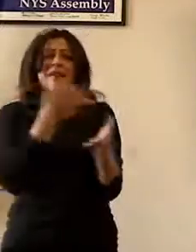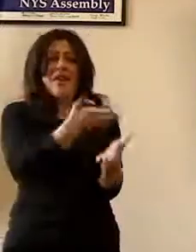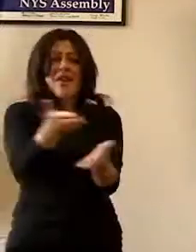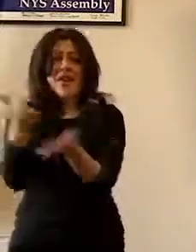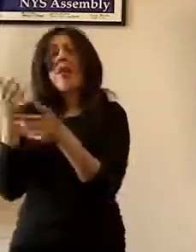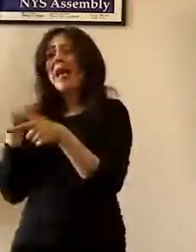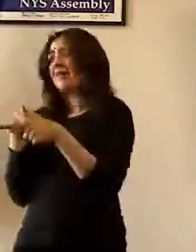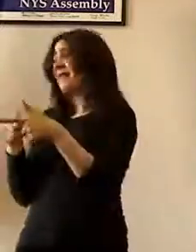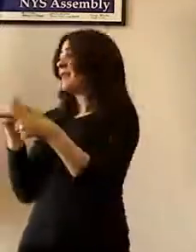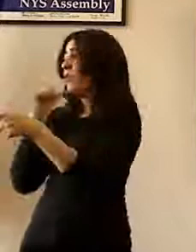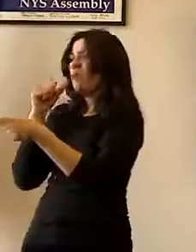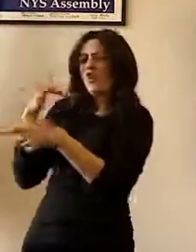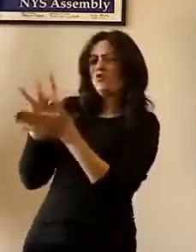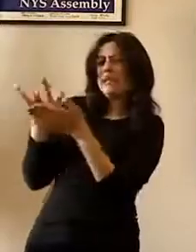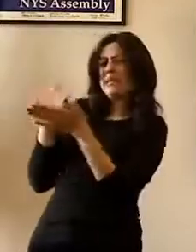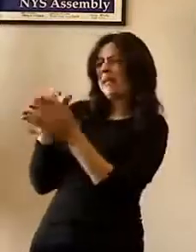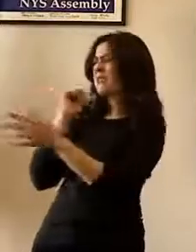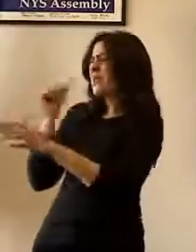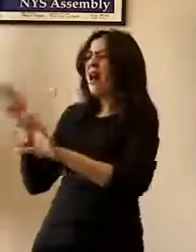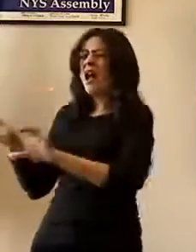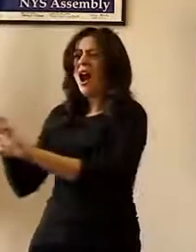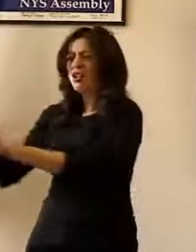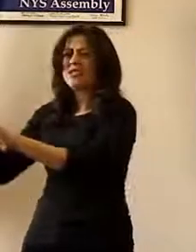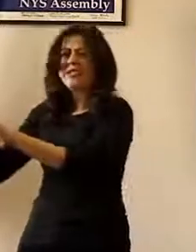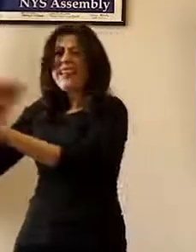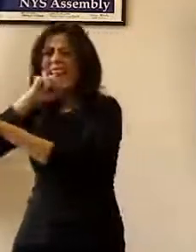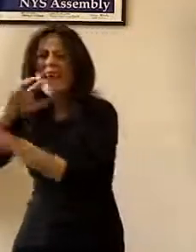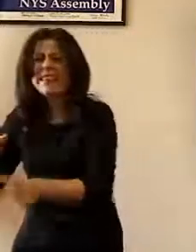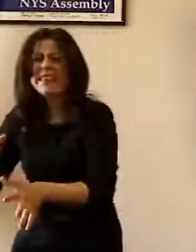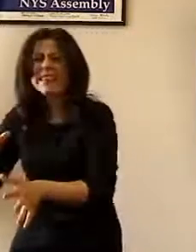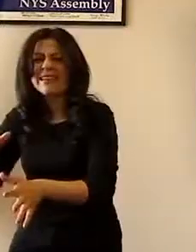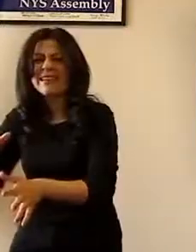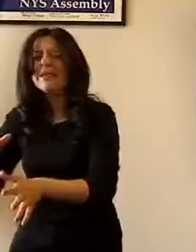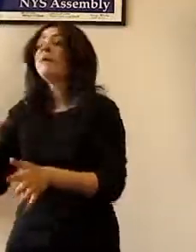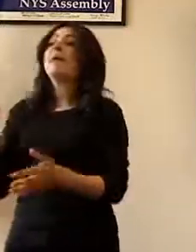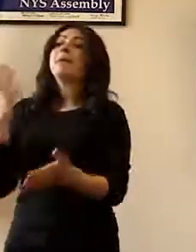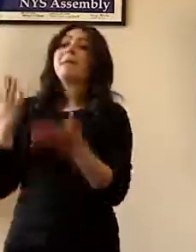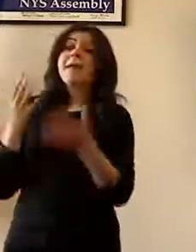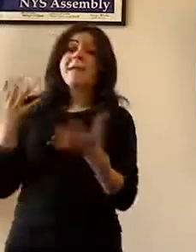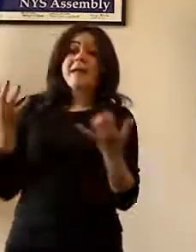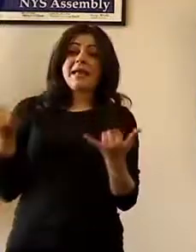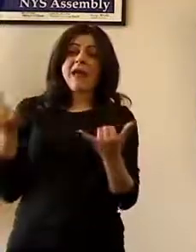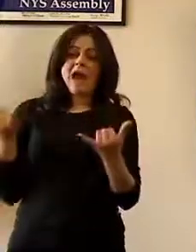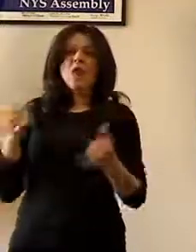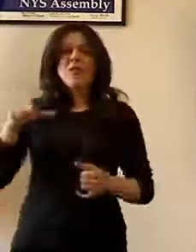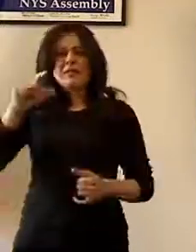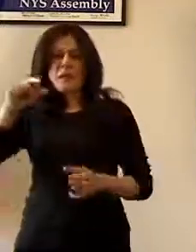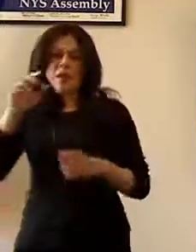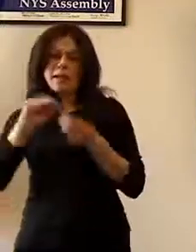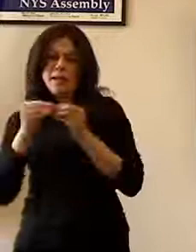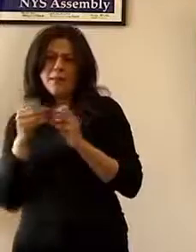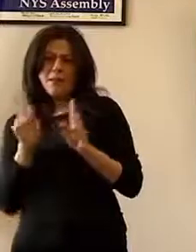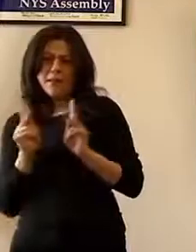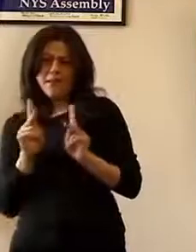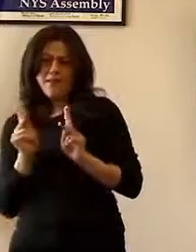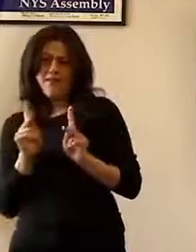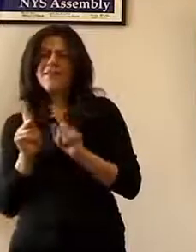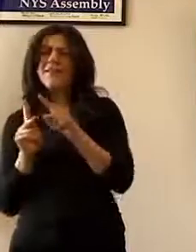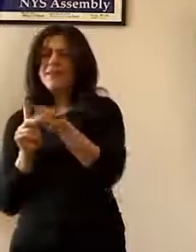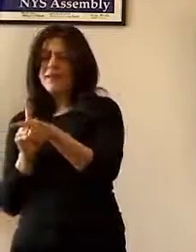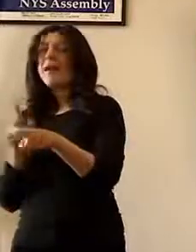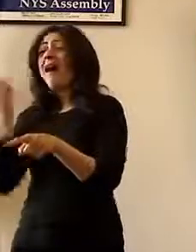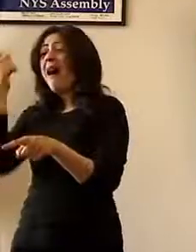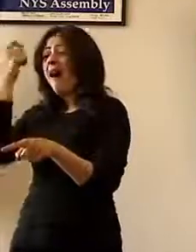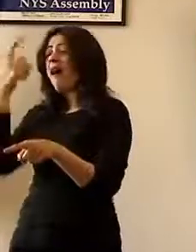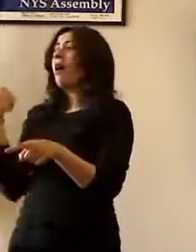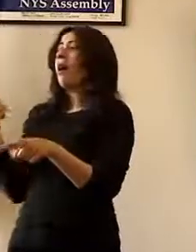criticized for not acting at all, even if it was even if it remains of a small number. And by taking the action they took,